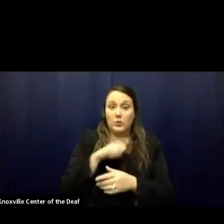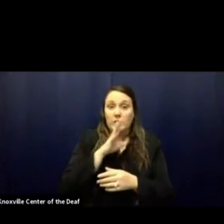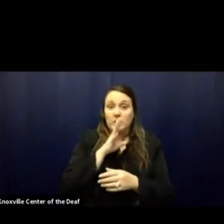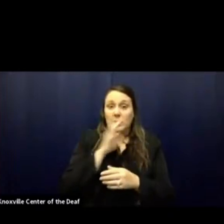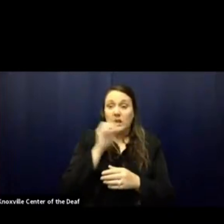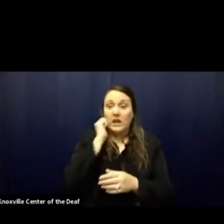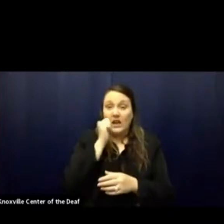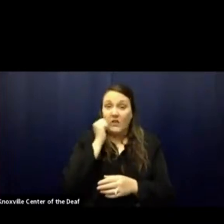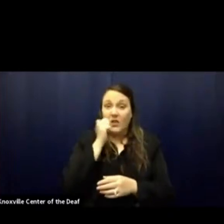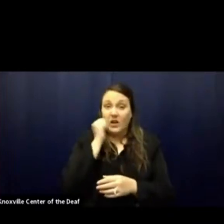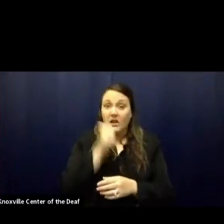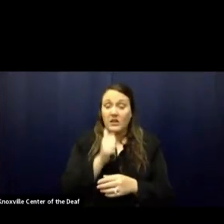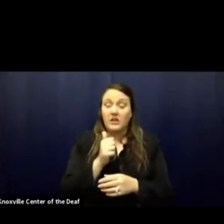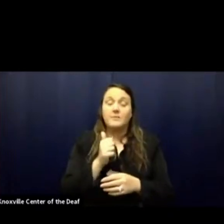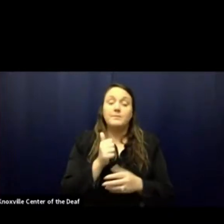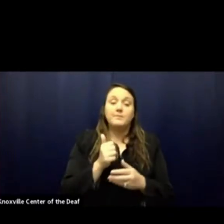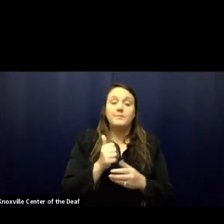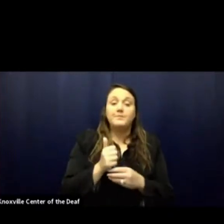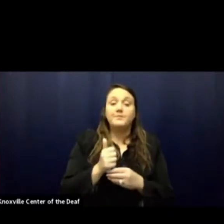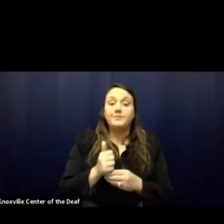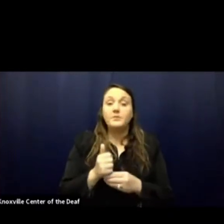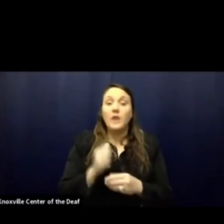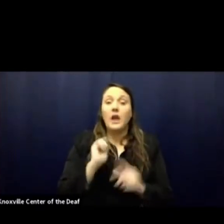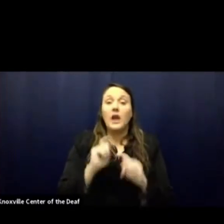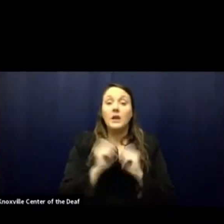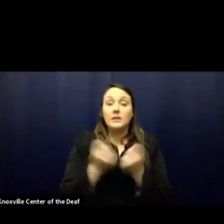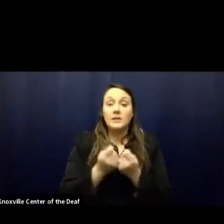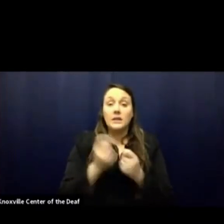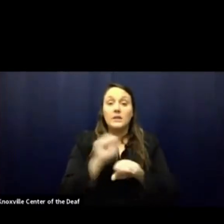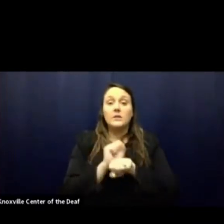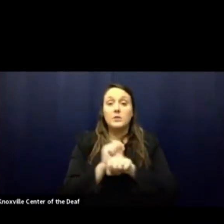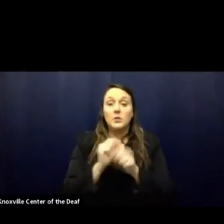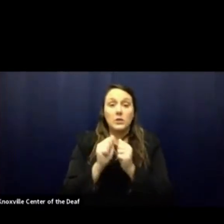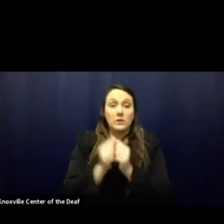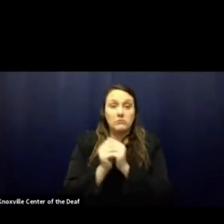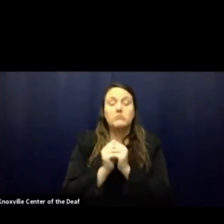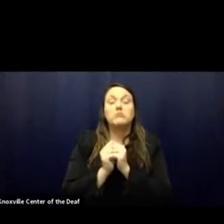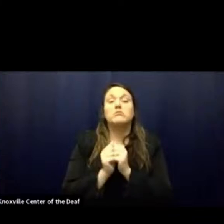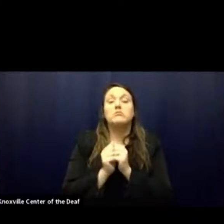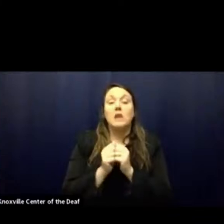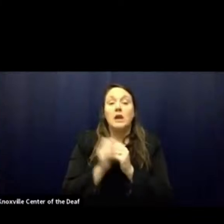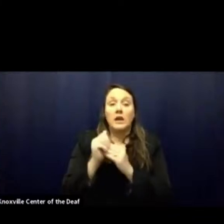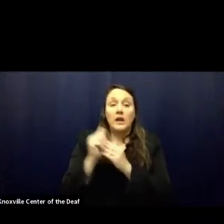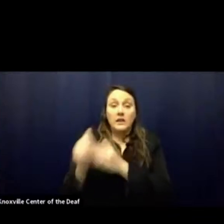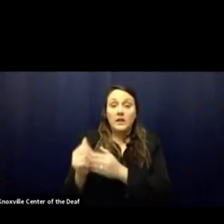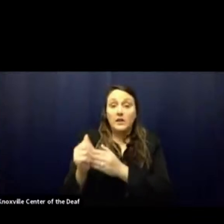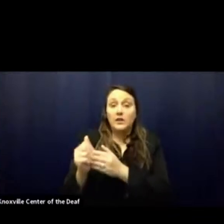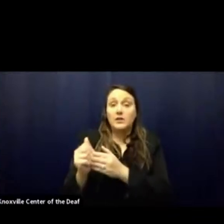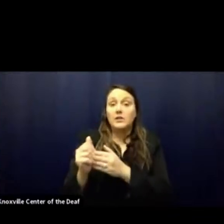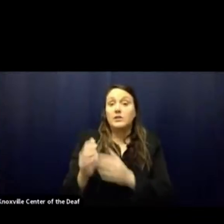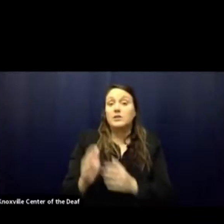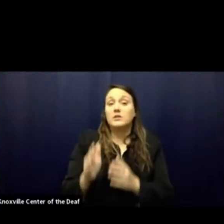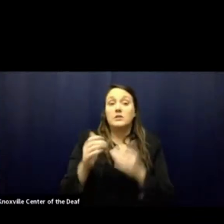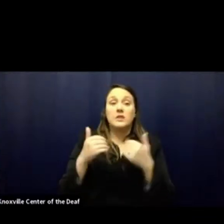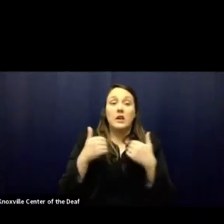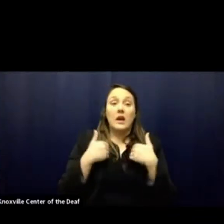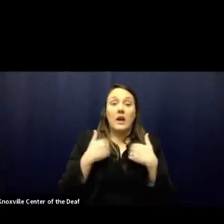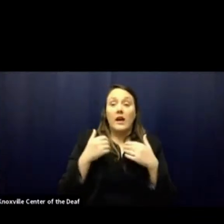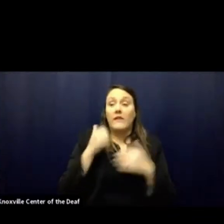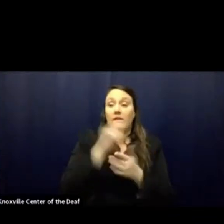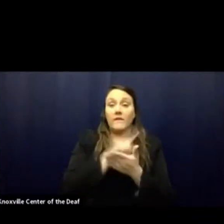staff does that. So our teams are working very closely together. Leadership is having weekly phone